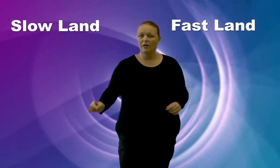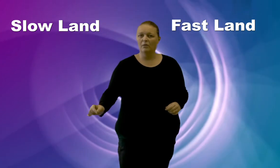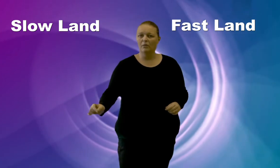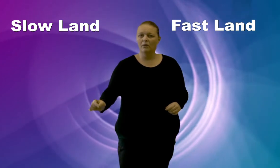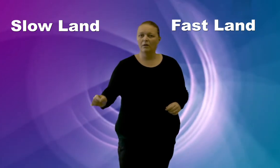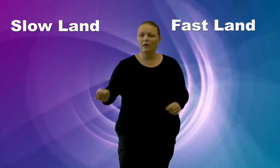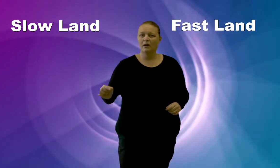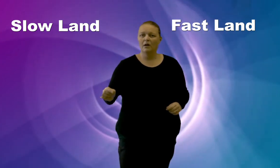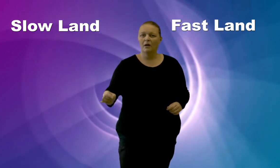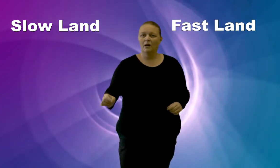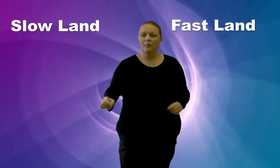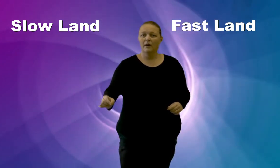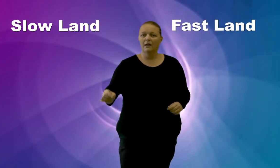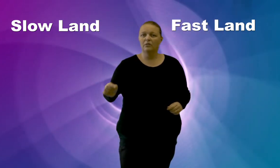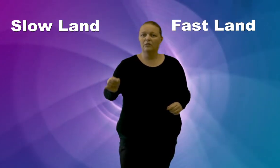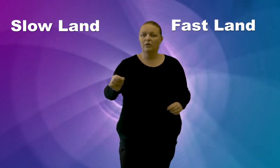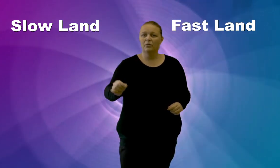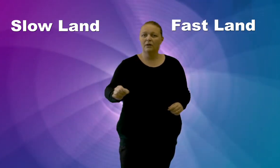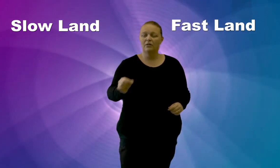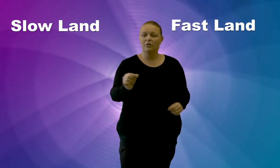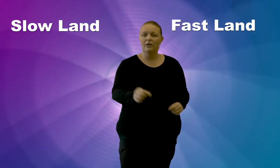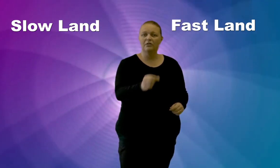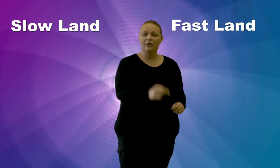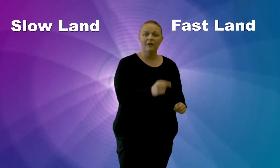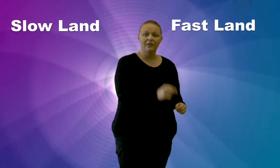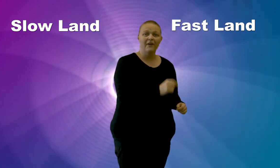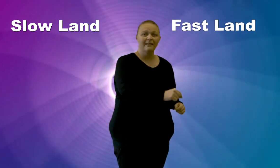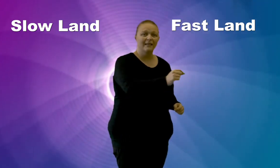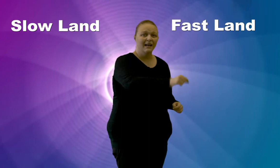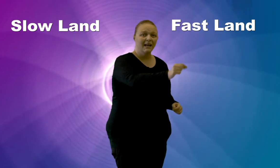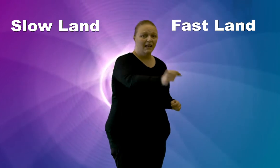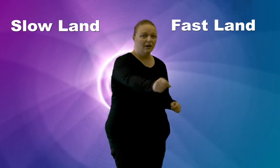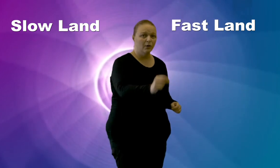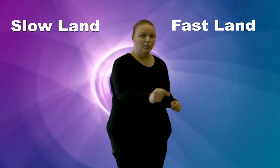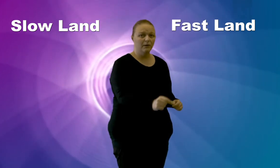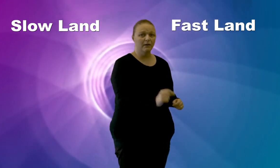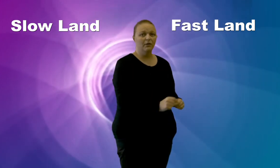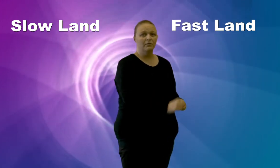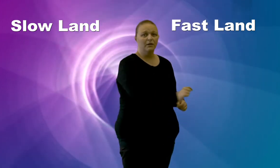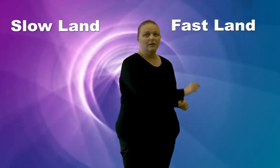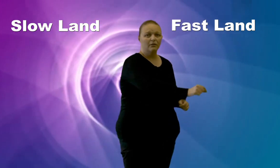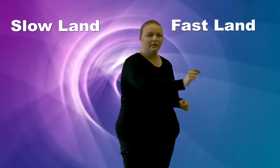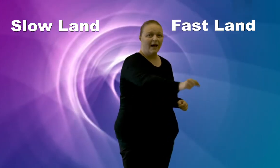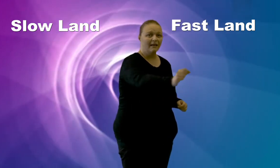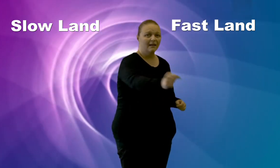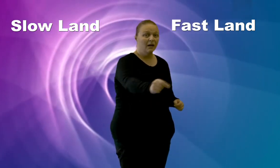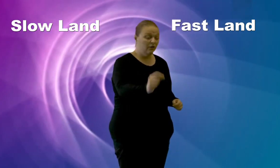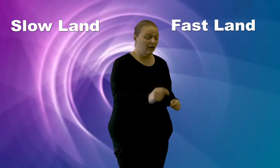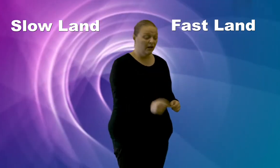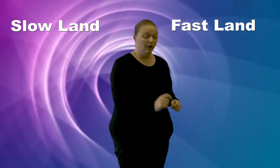slow. But as soon as he crosses over into fast land, he can go really, really, really, really, really, really fast. So he can go as